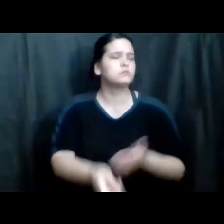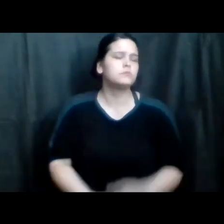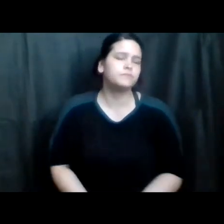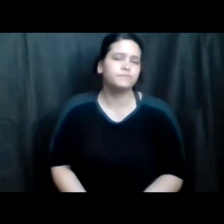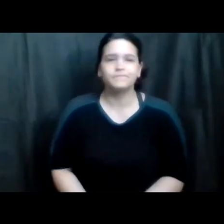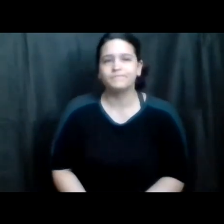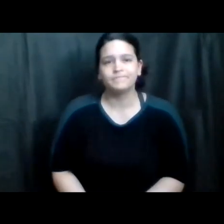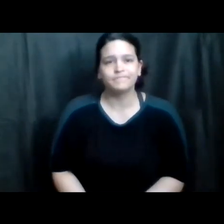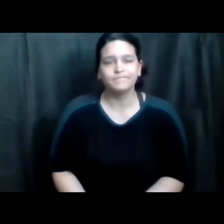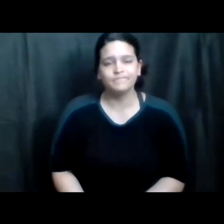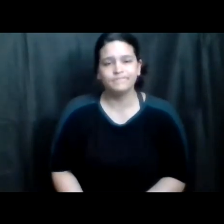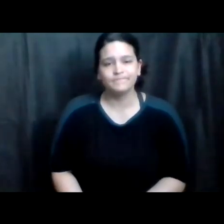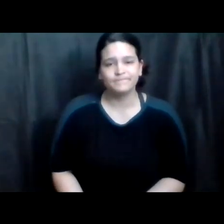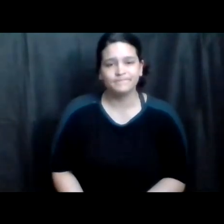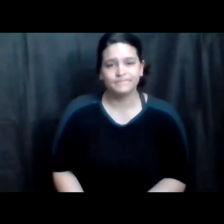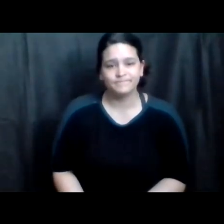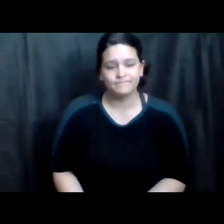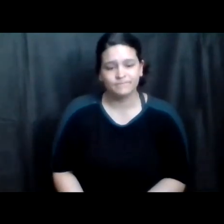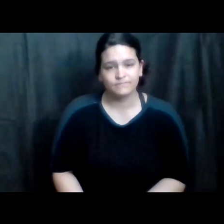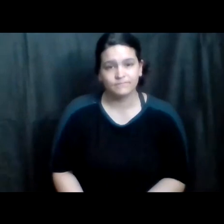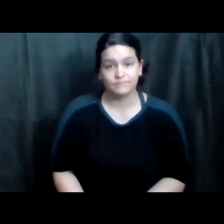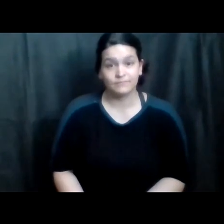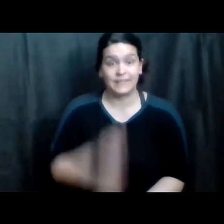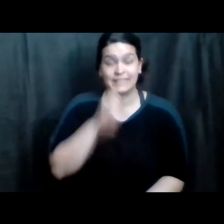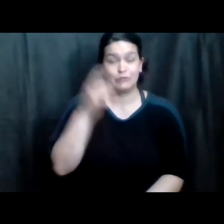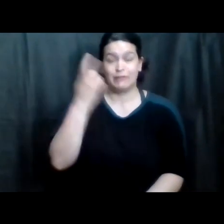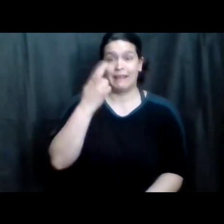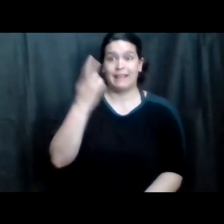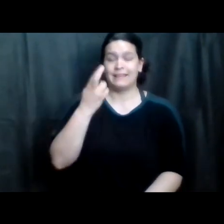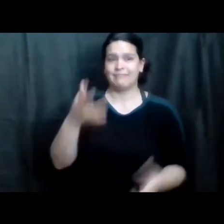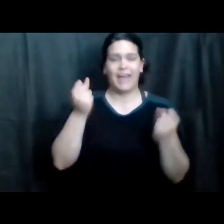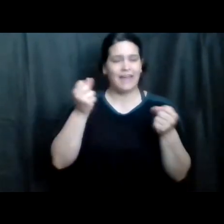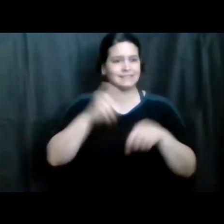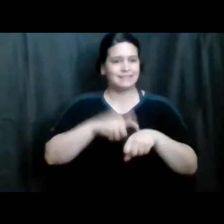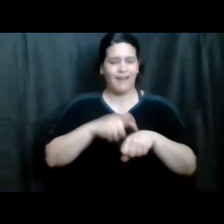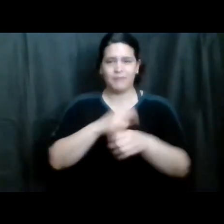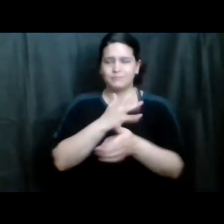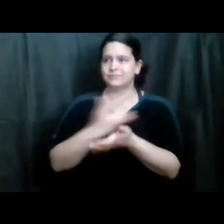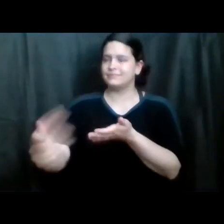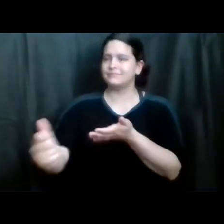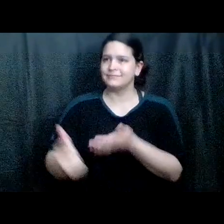Okay. So I didn't realize how quickly time would go by.